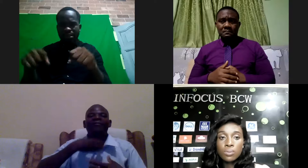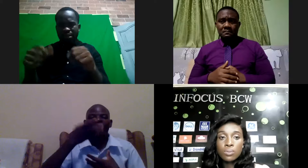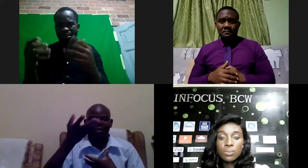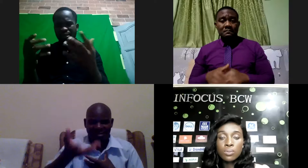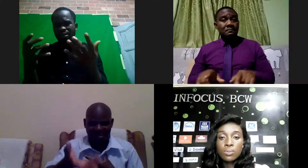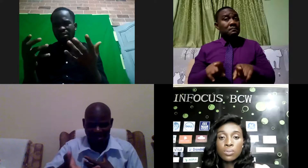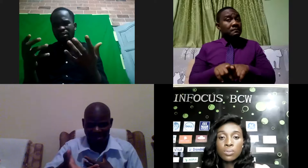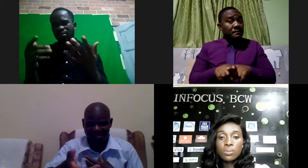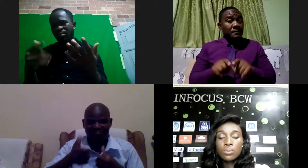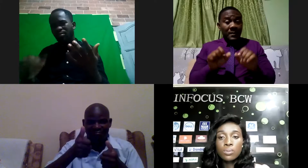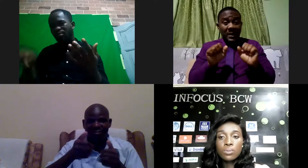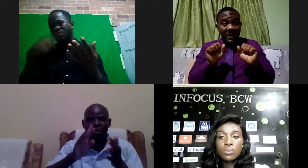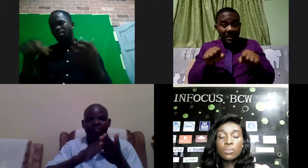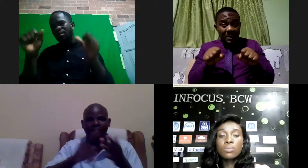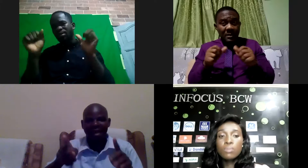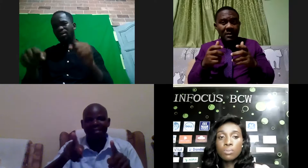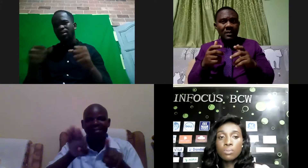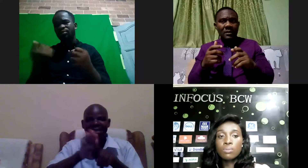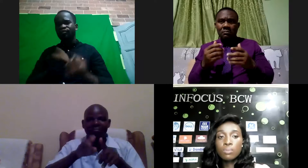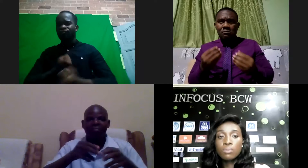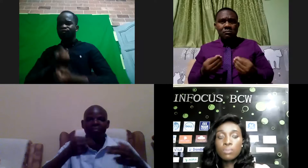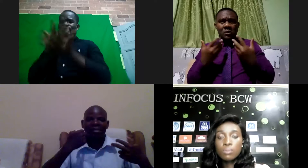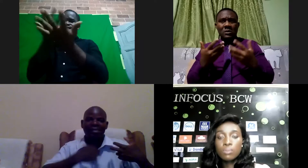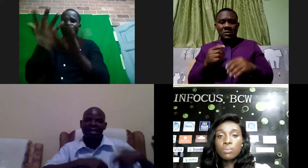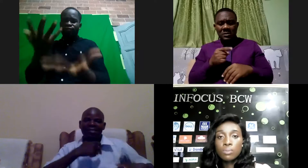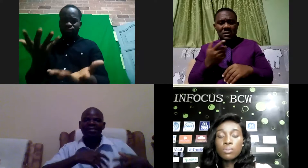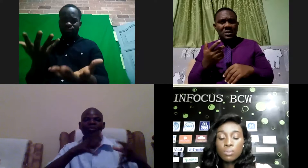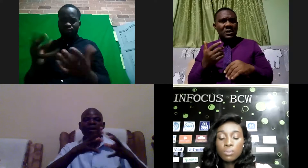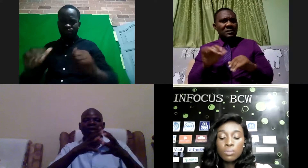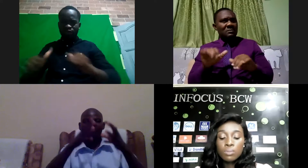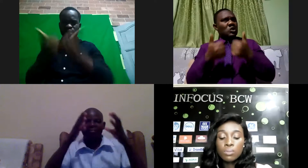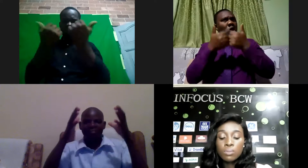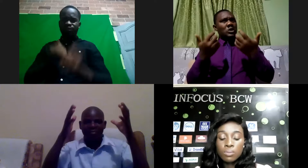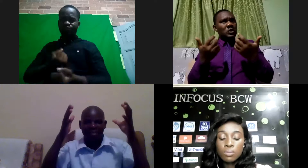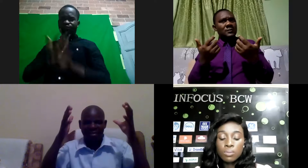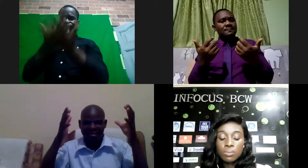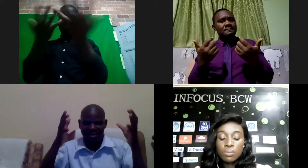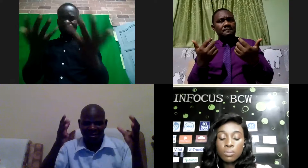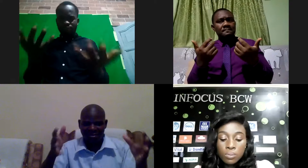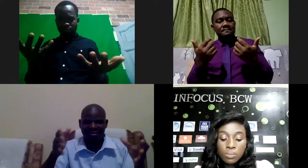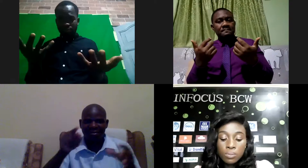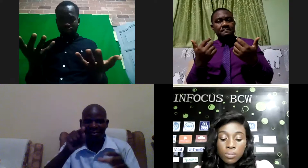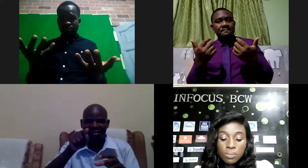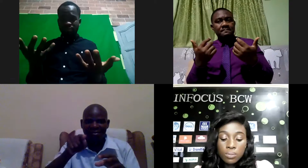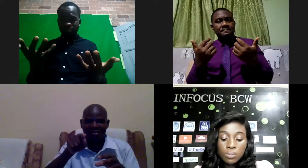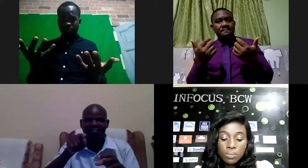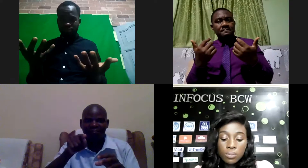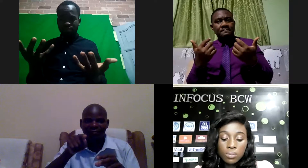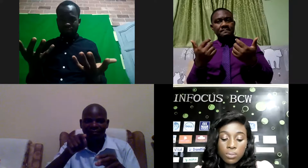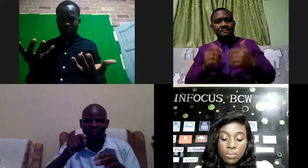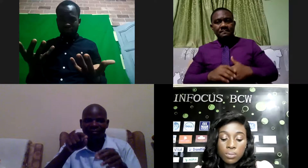they can vote out the challenges whereby they do meet in their everyday